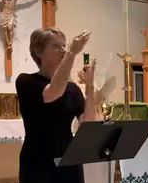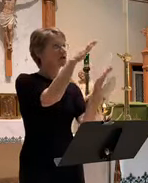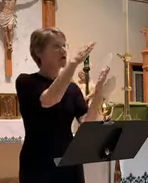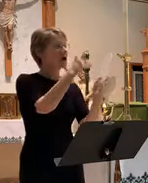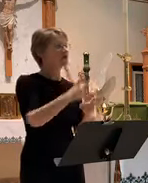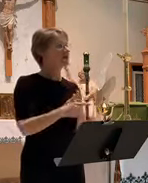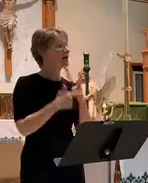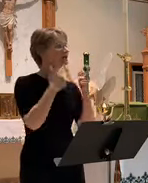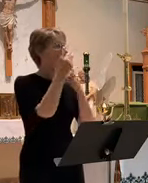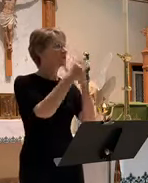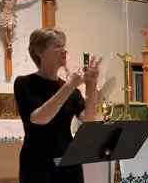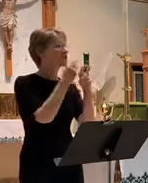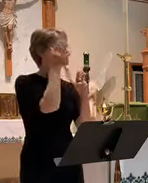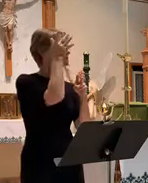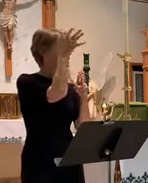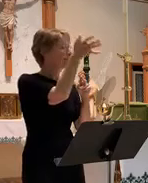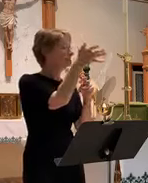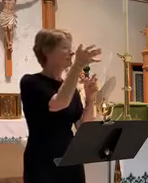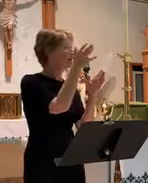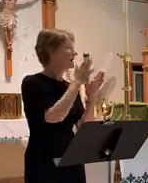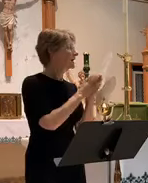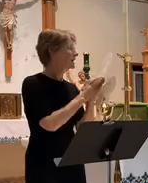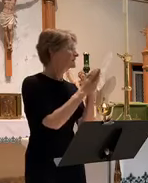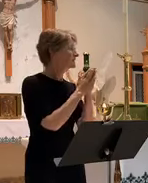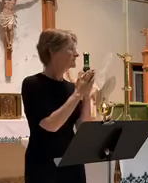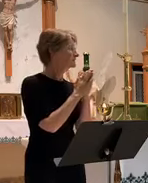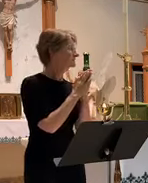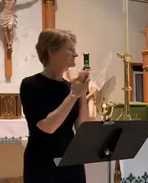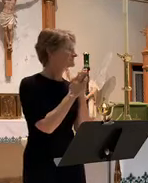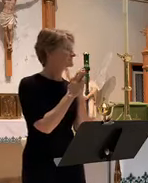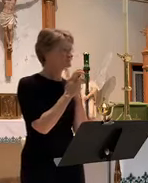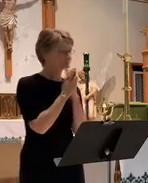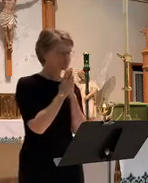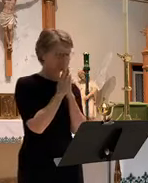dead and the life of the world to come. Amen.